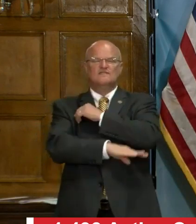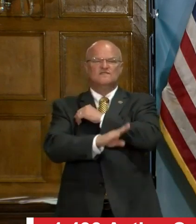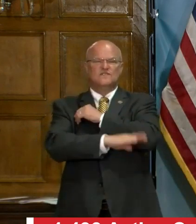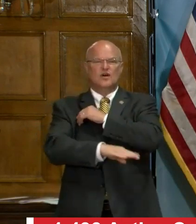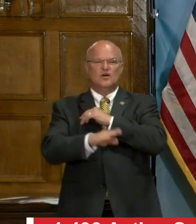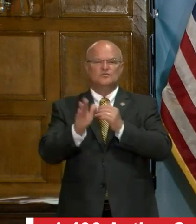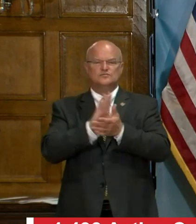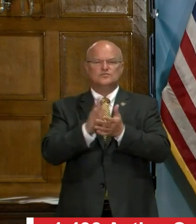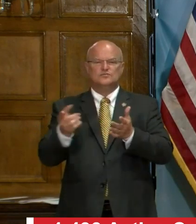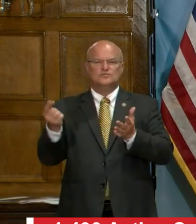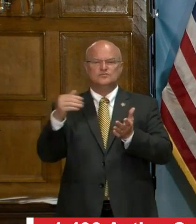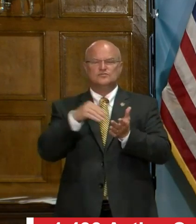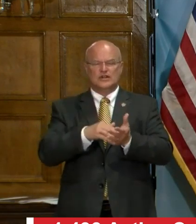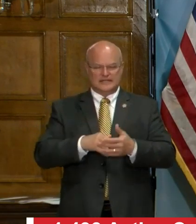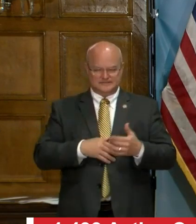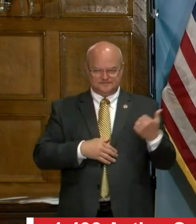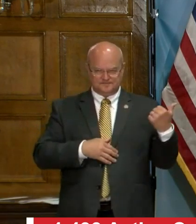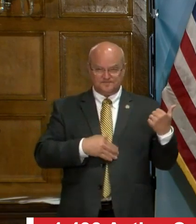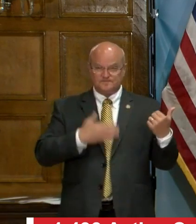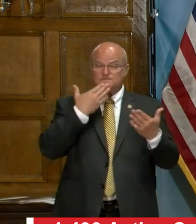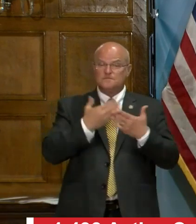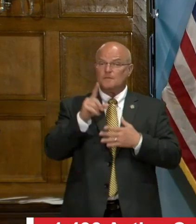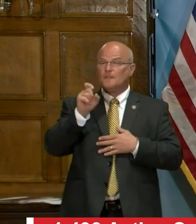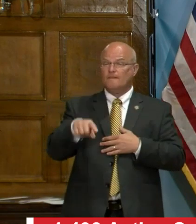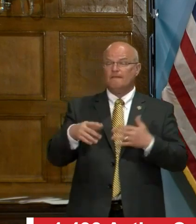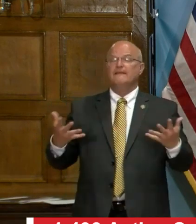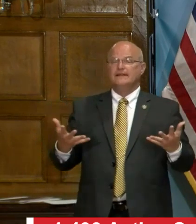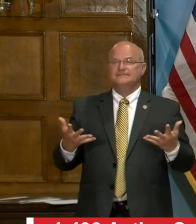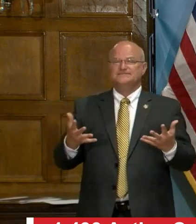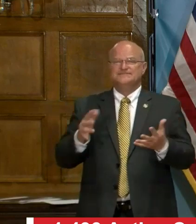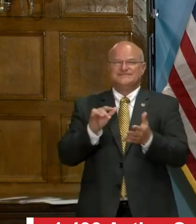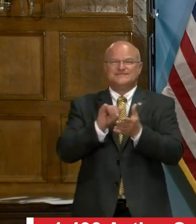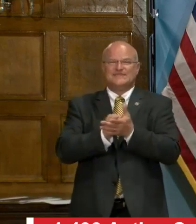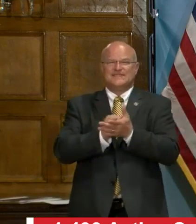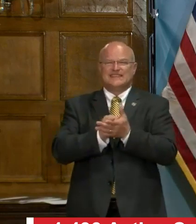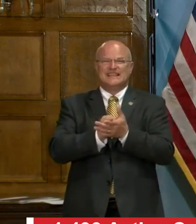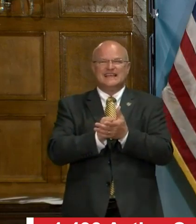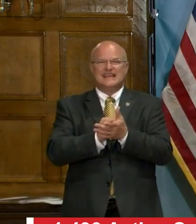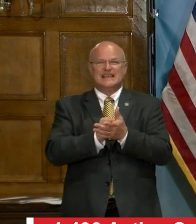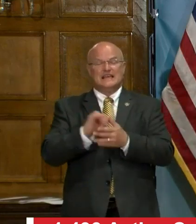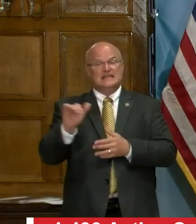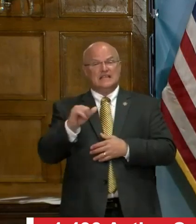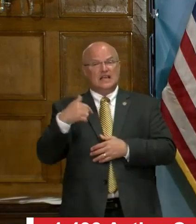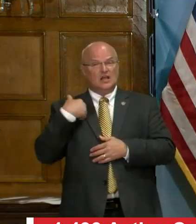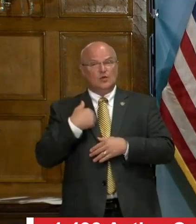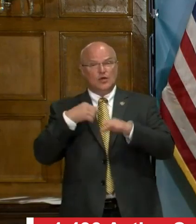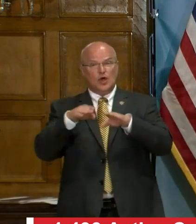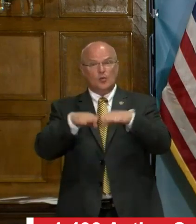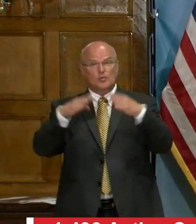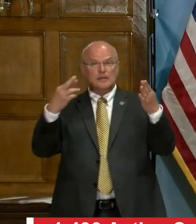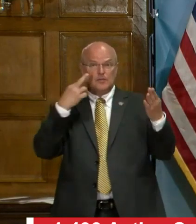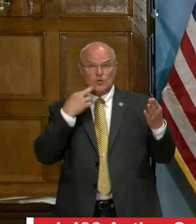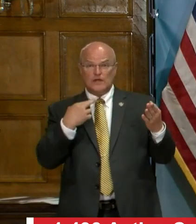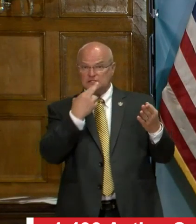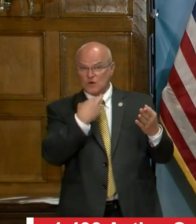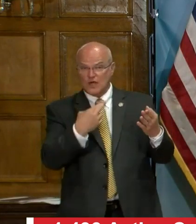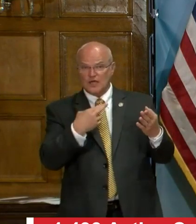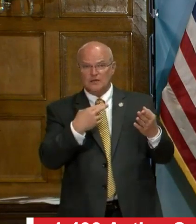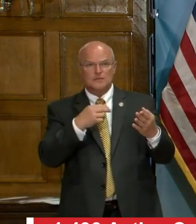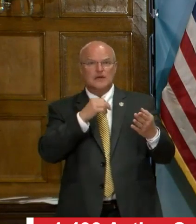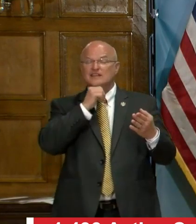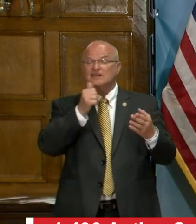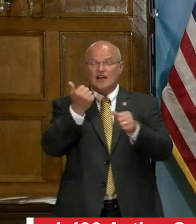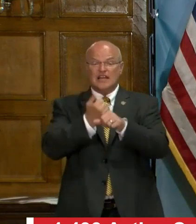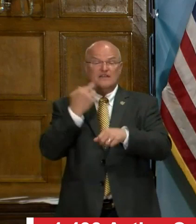back? A great question, and the answer is that just like we opened up our restaurants, but not